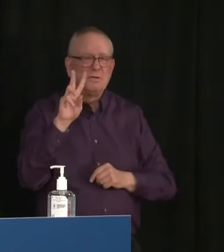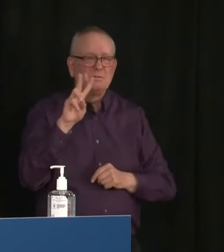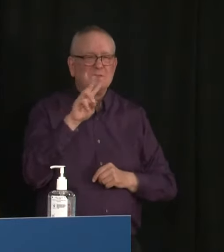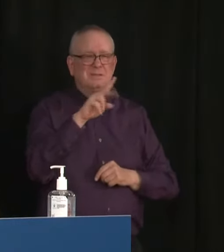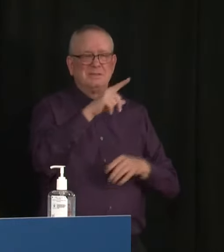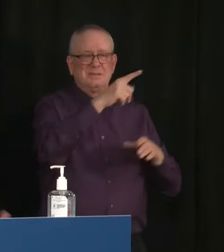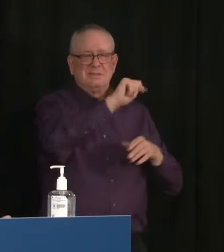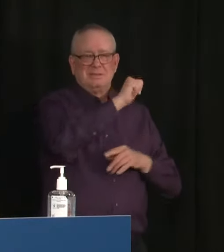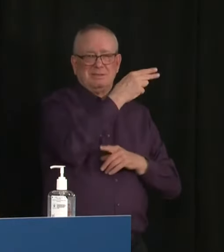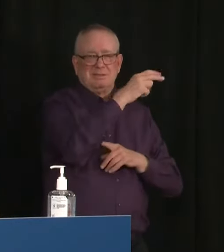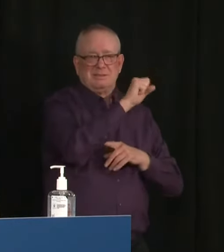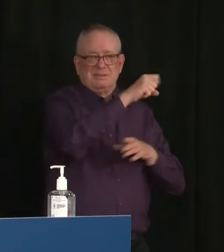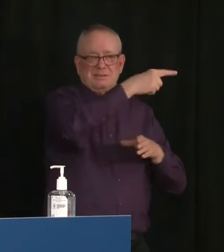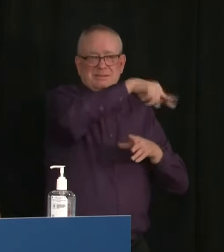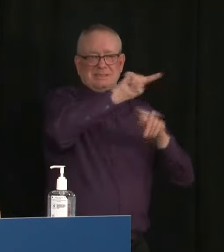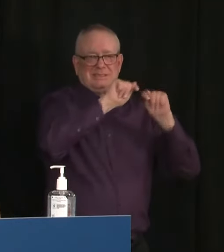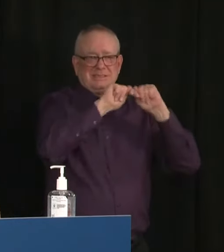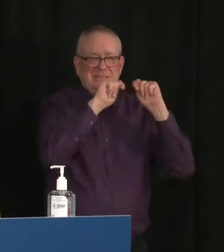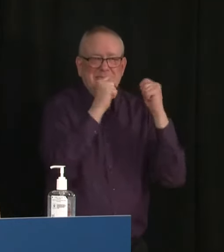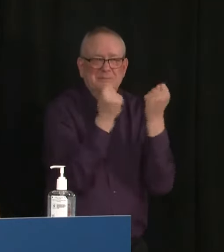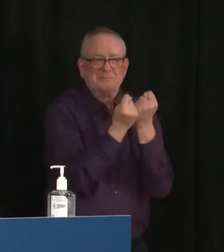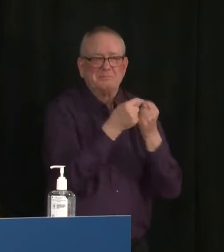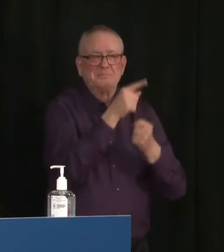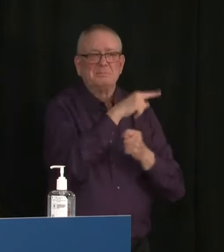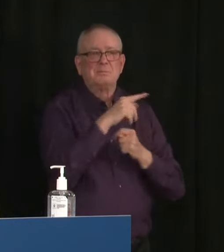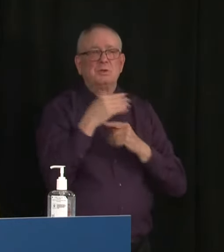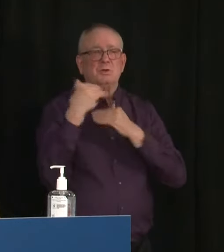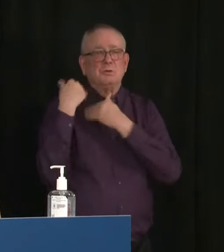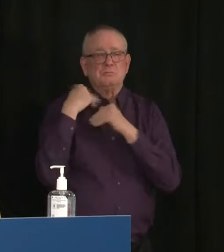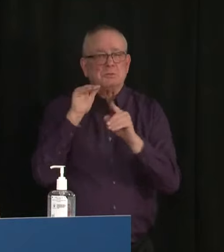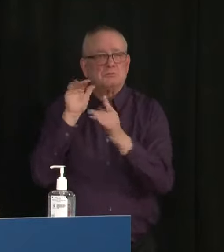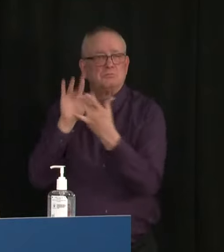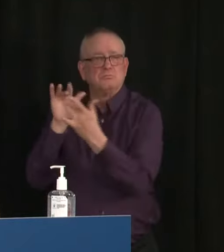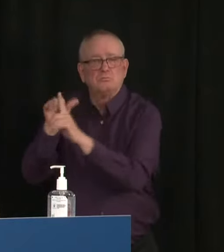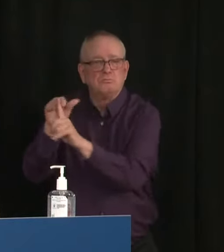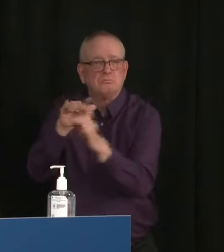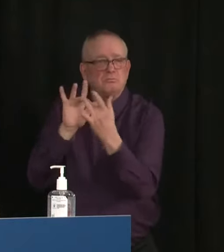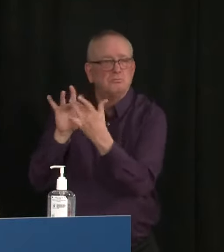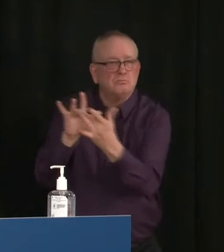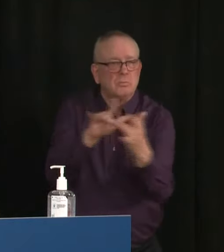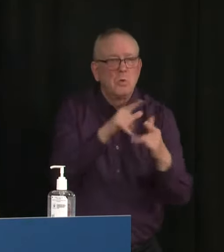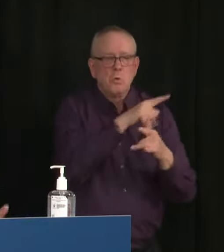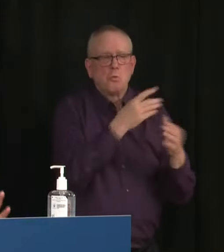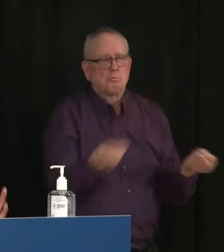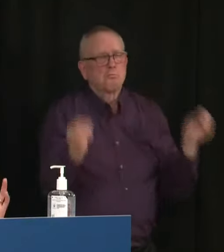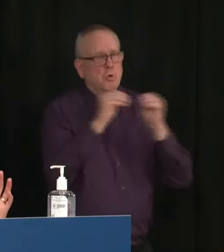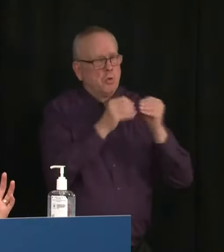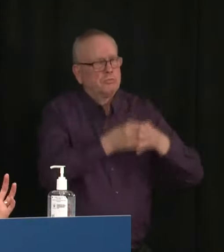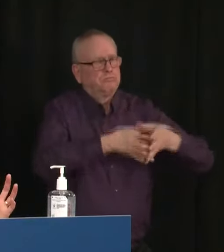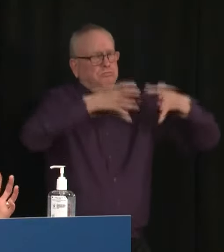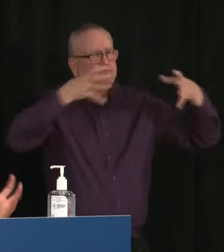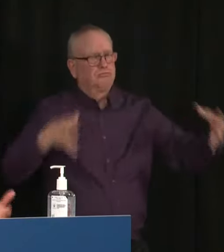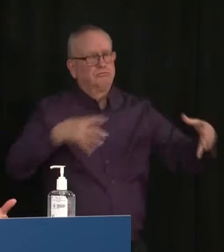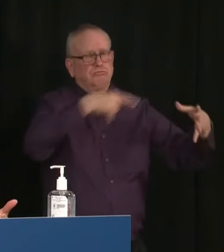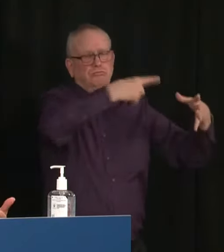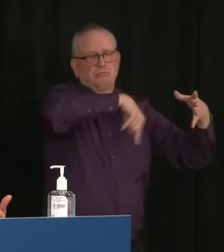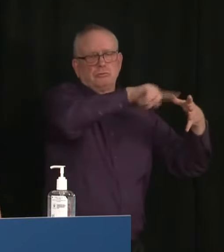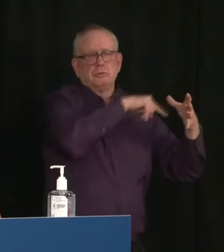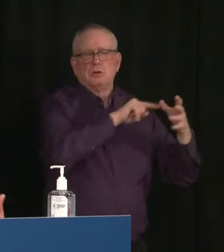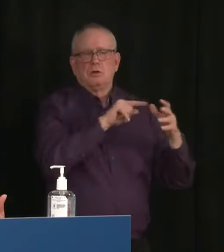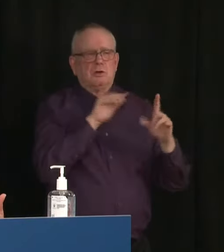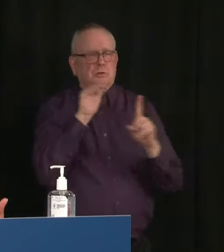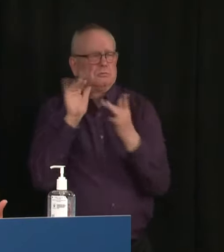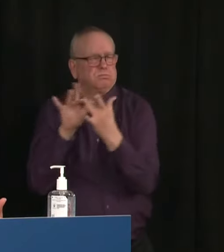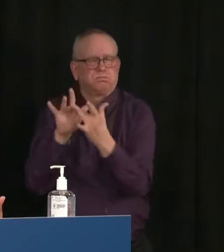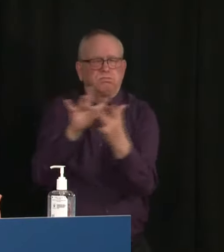day, where those 2,000 cases are contacted within 24 hours, and each of them receives an interview